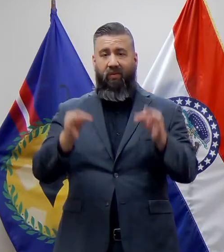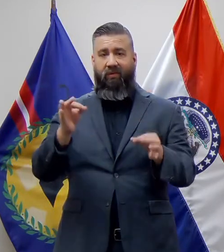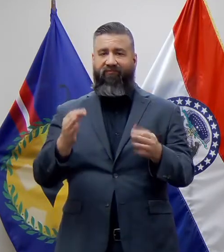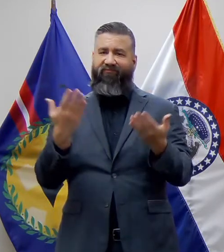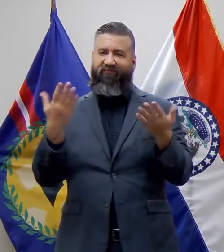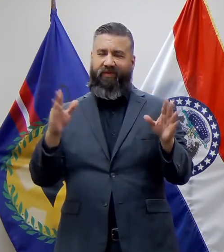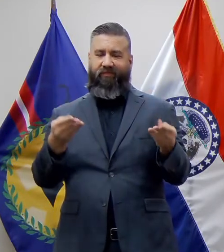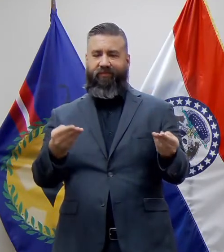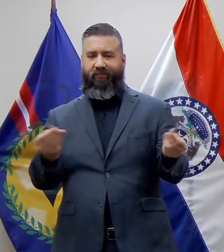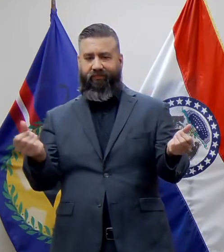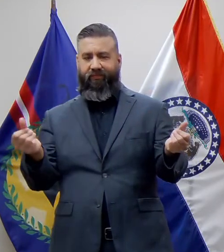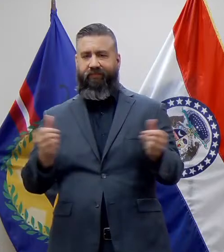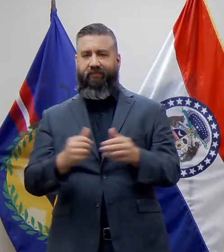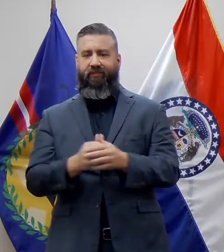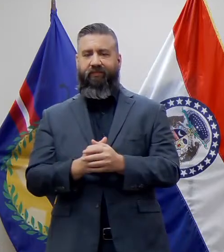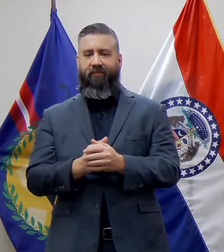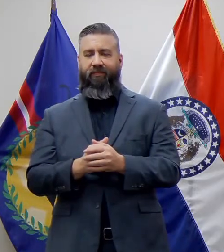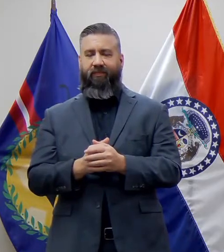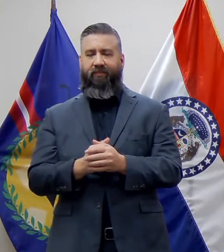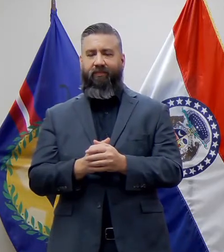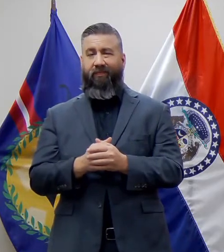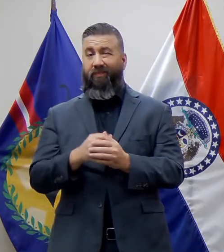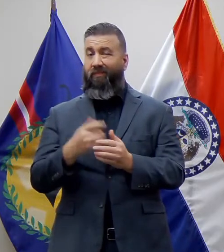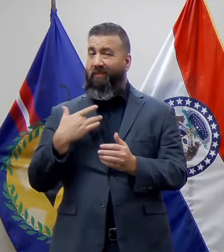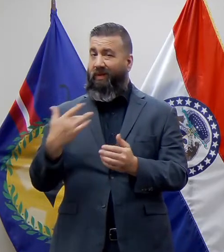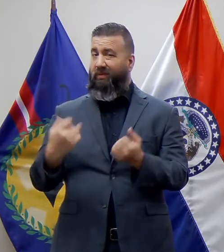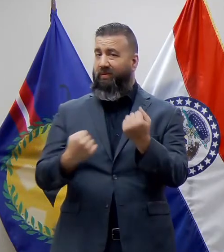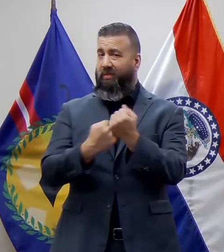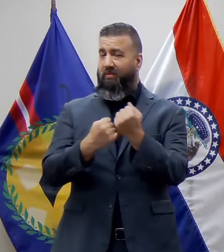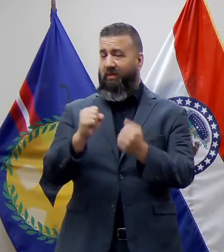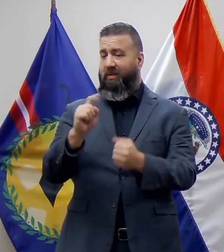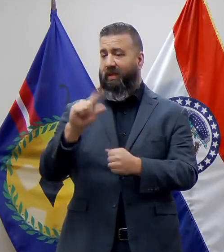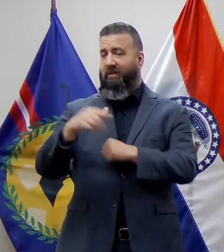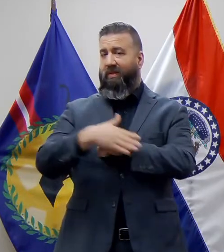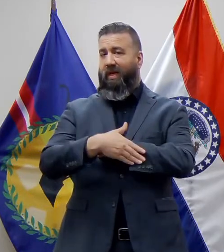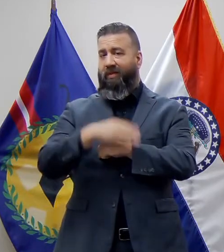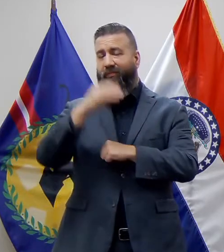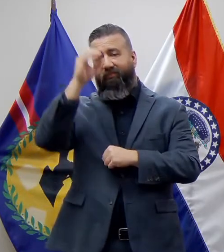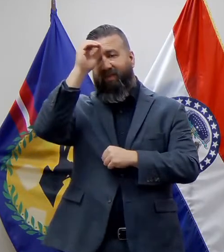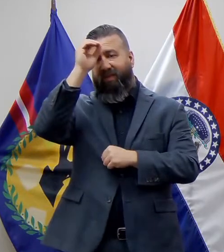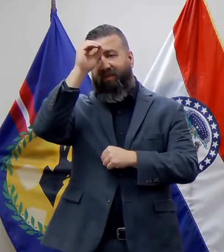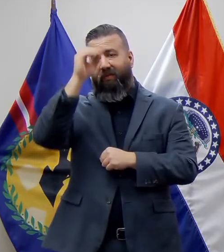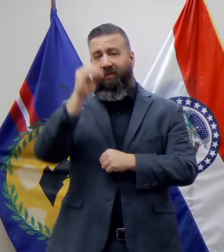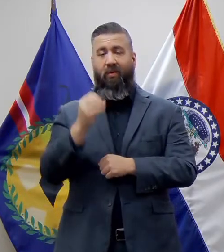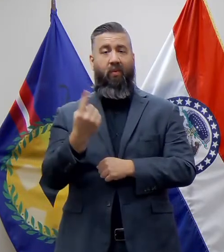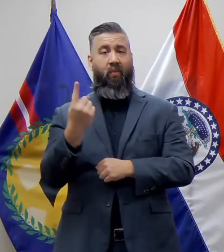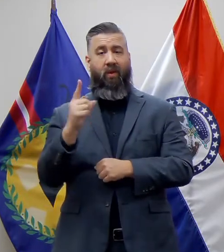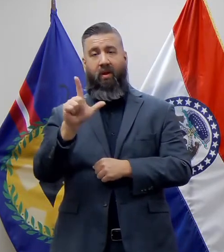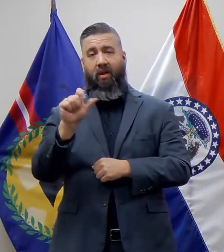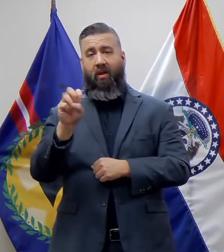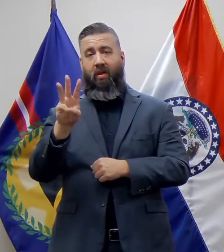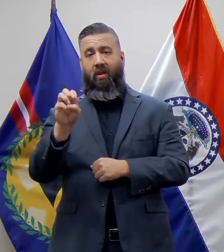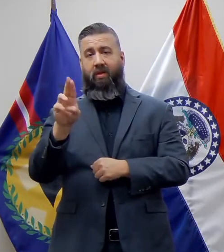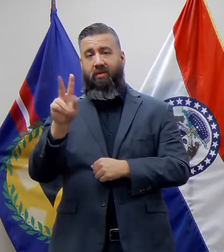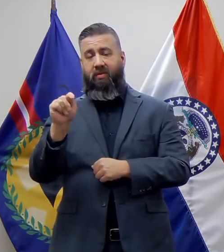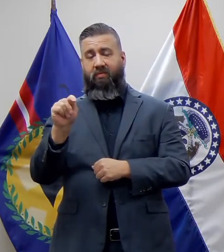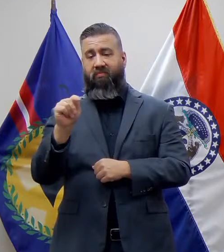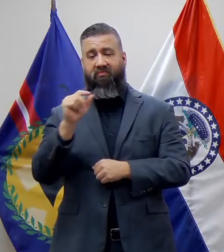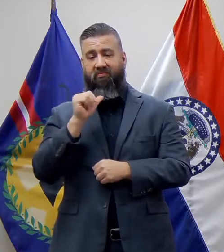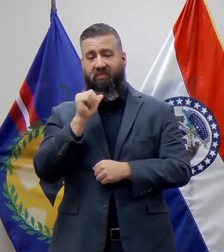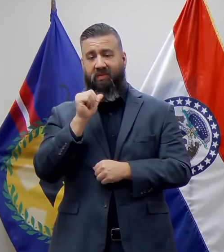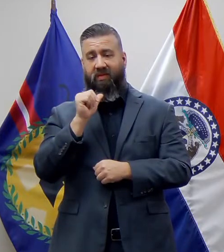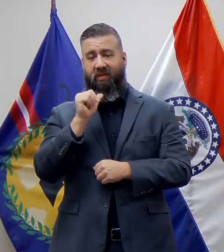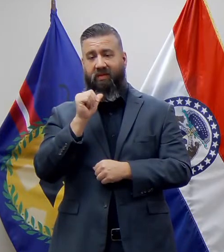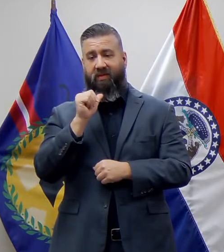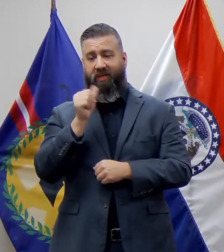resolved in favor of St. Louis County's position. The one lawsuit that did not go